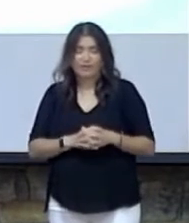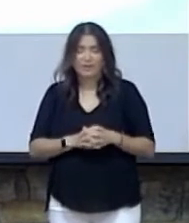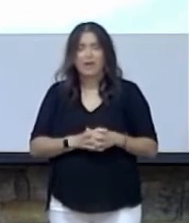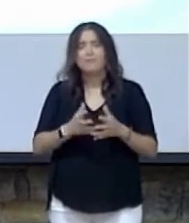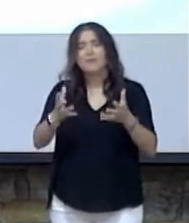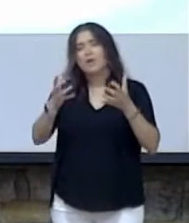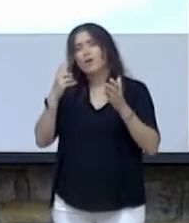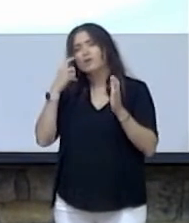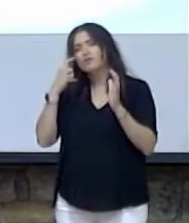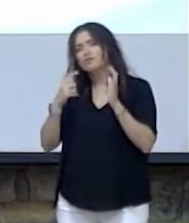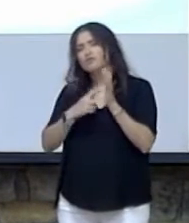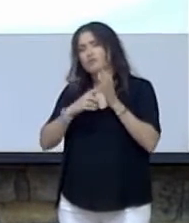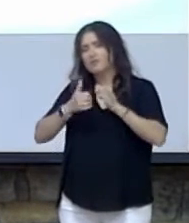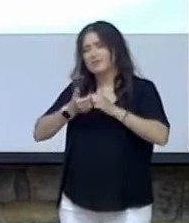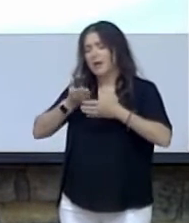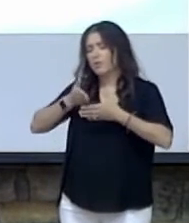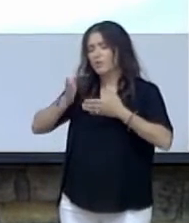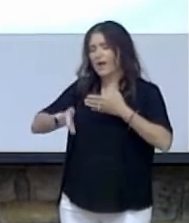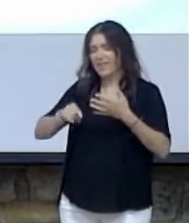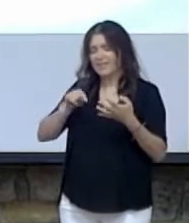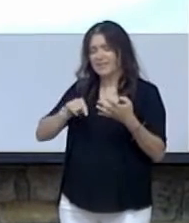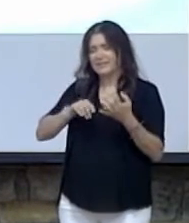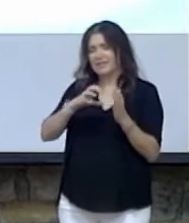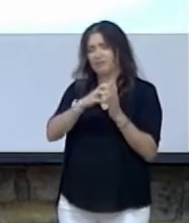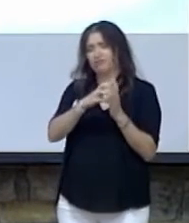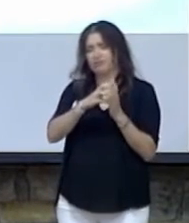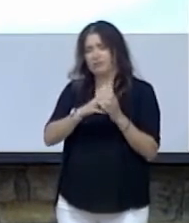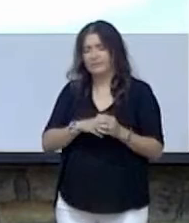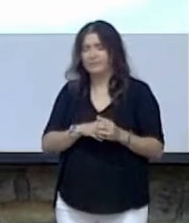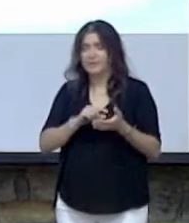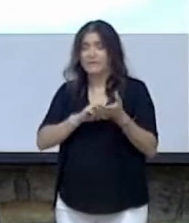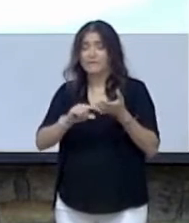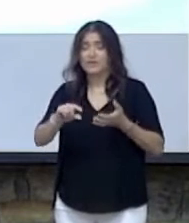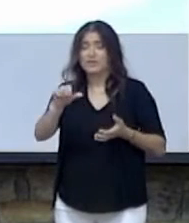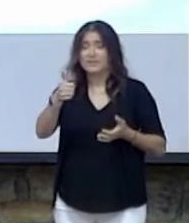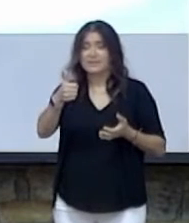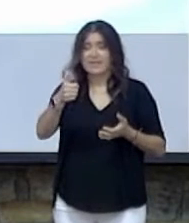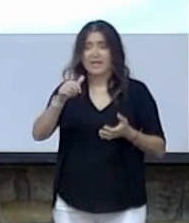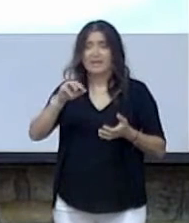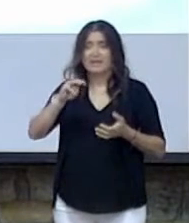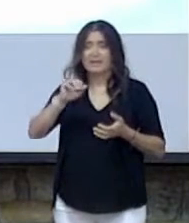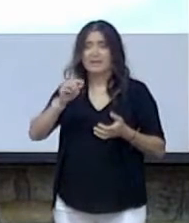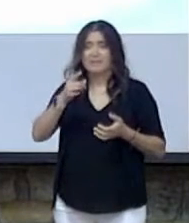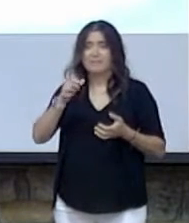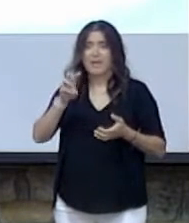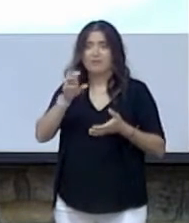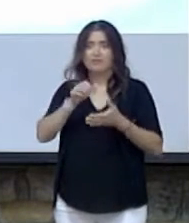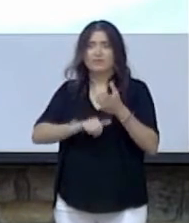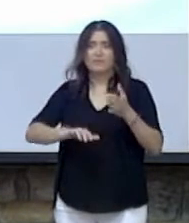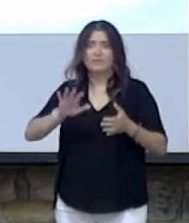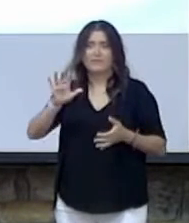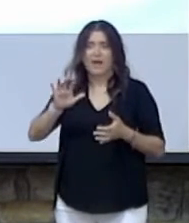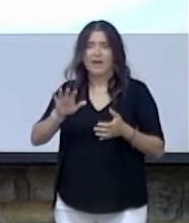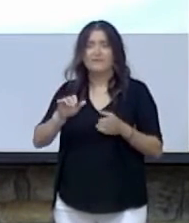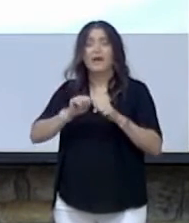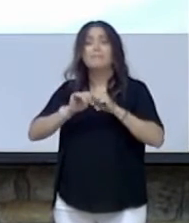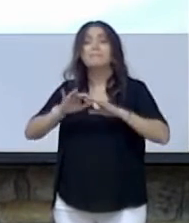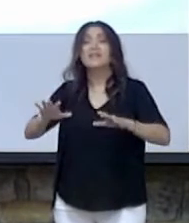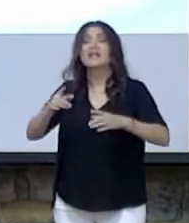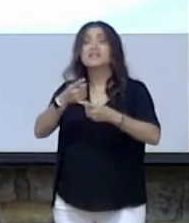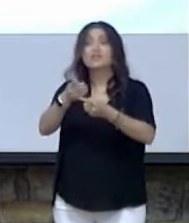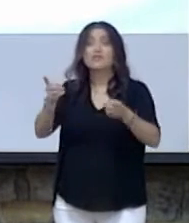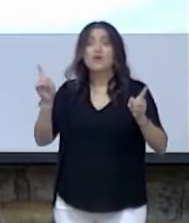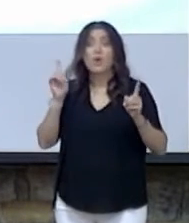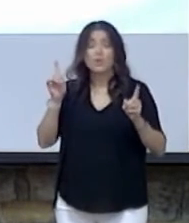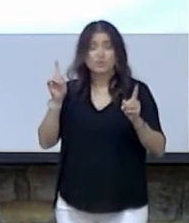how Jesus is going to end this section. We're going to look at verse 10 of Matthew chapter 5. Blessed are those who are